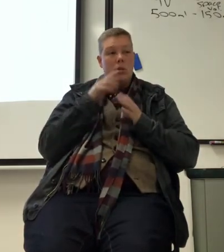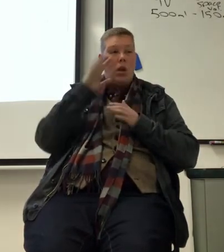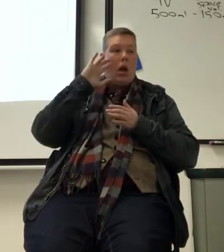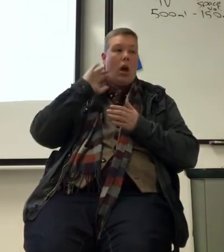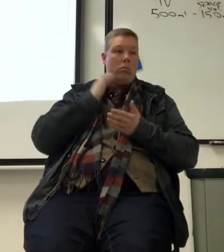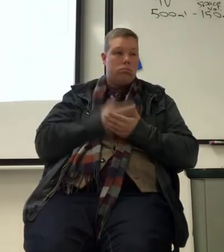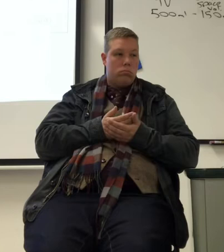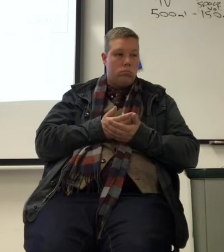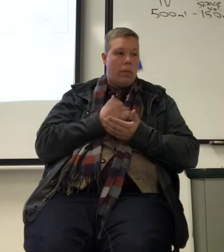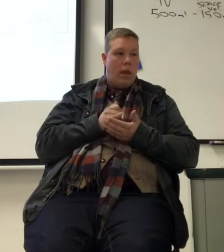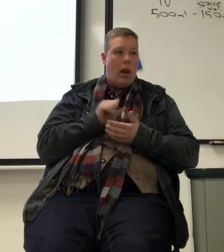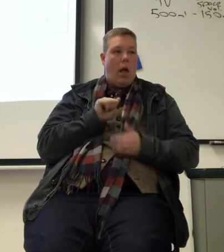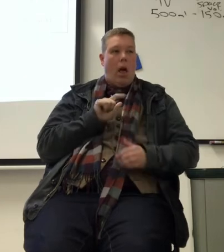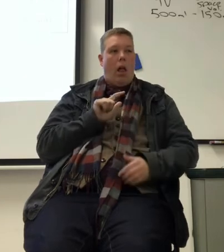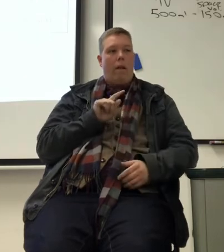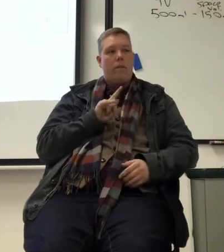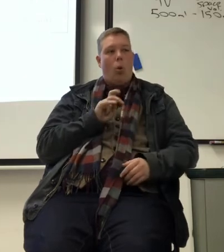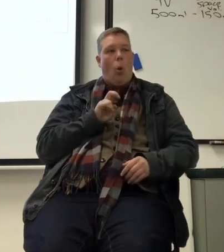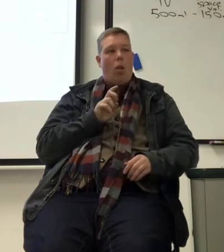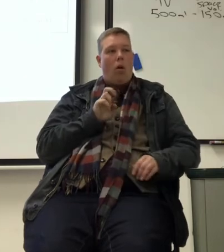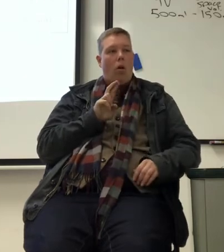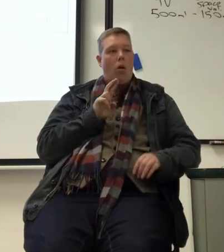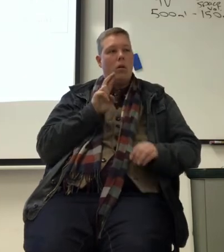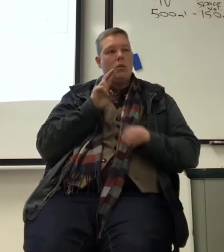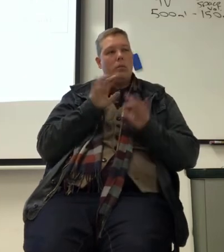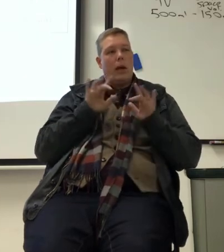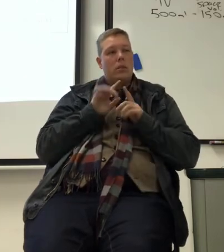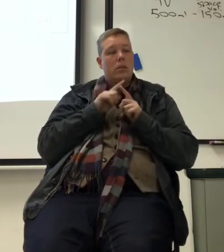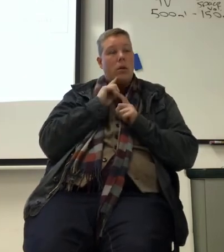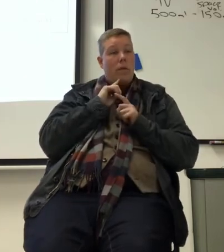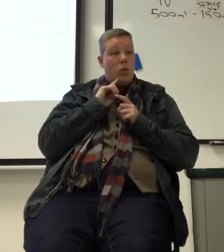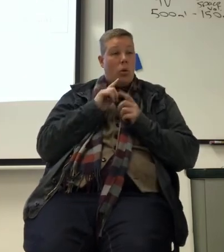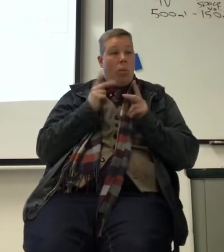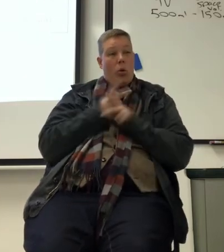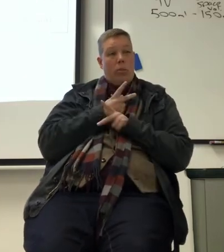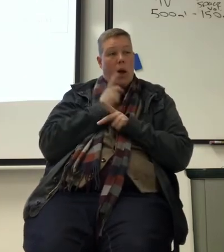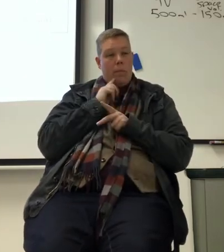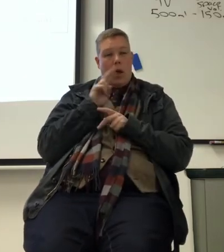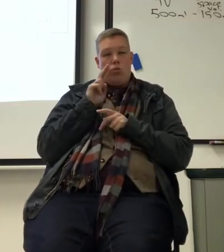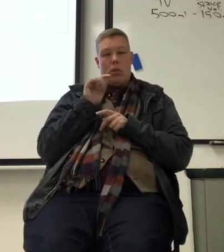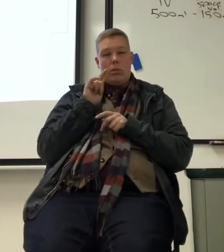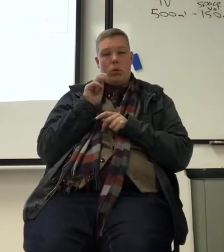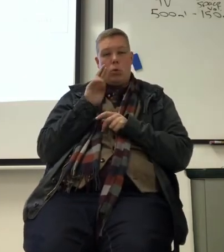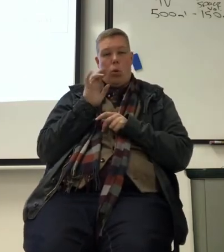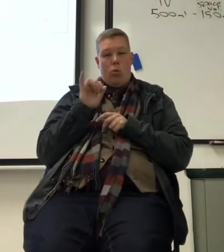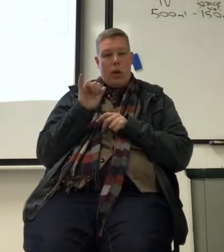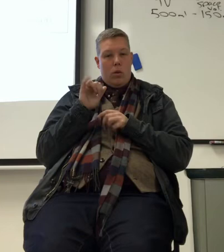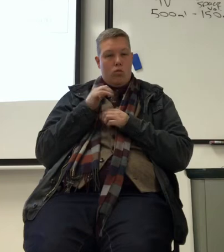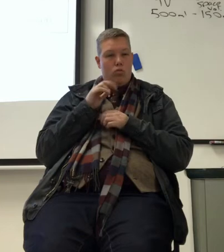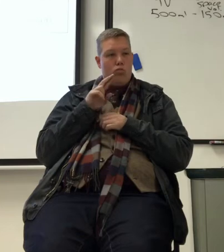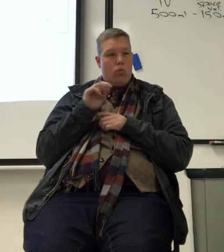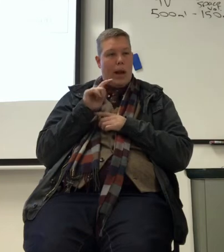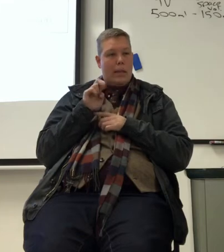spaces. So if you multiply that by the respiratory rate for doing the top one, let's say 15,